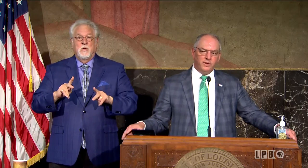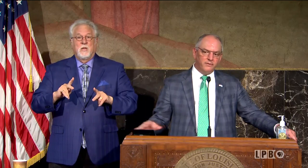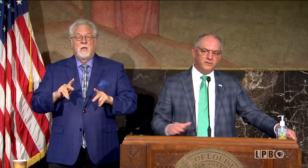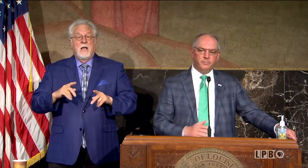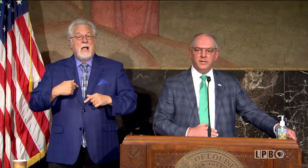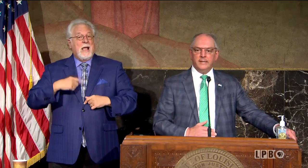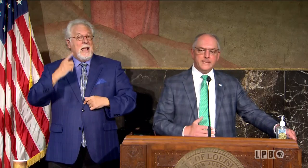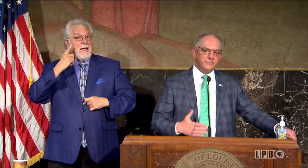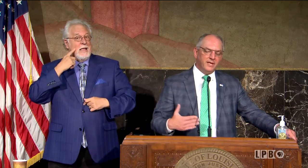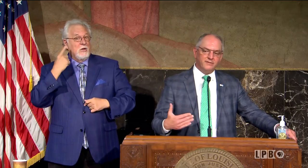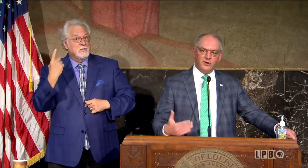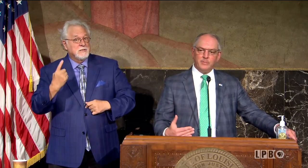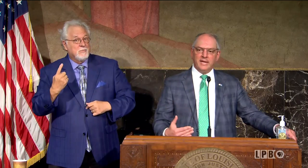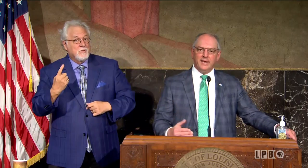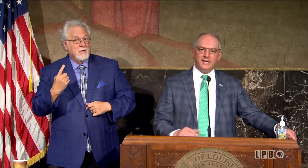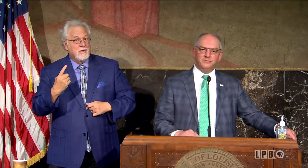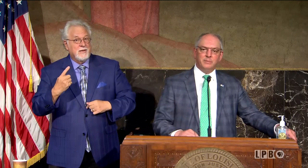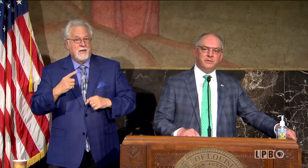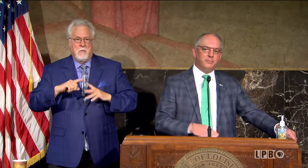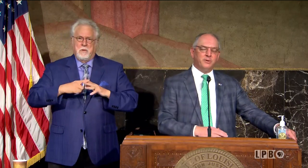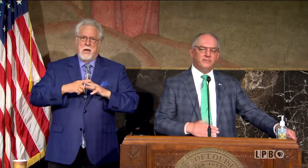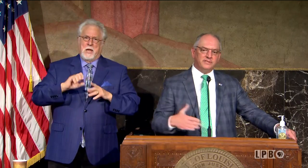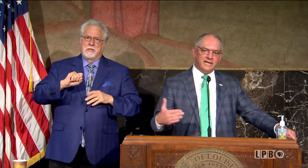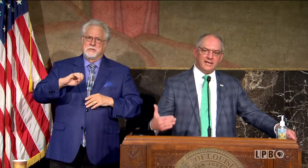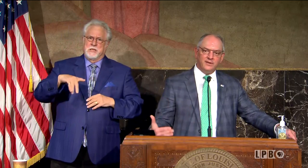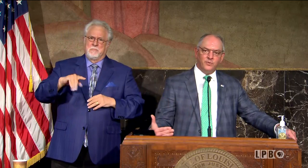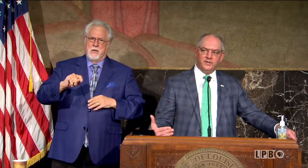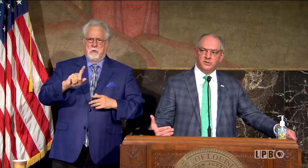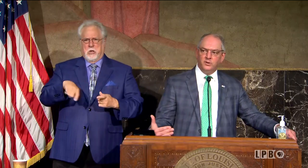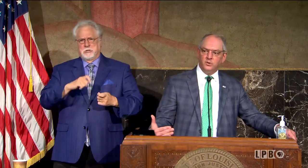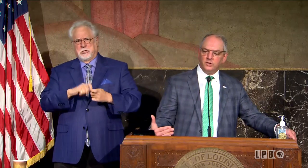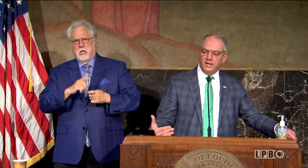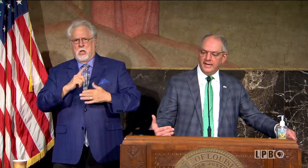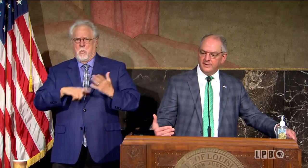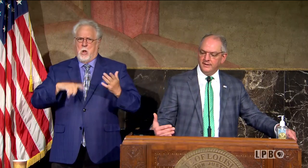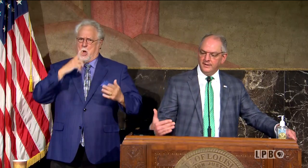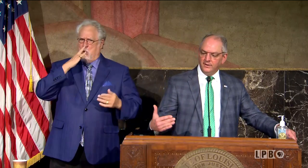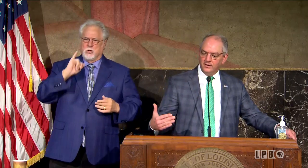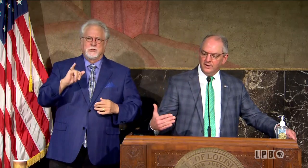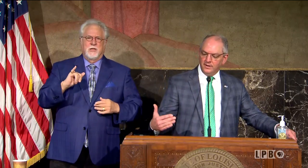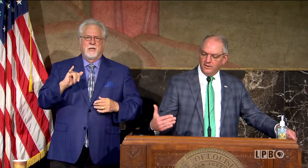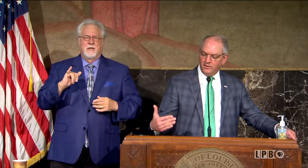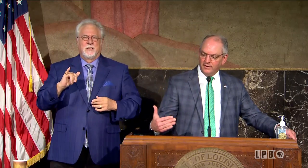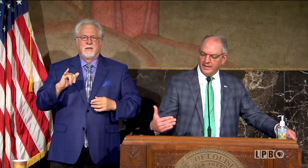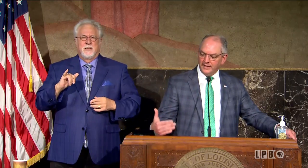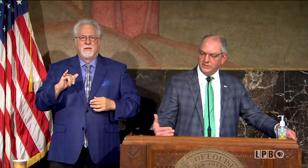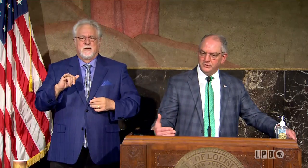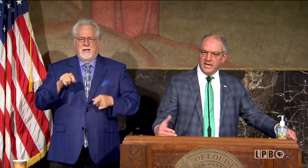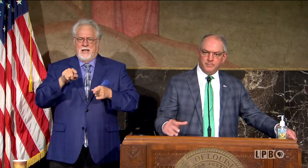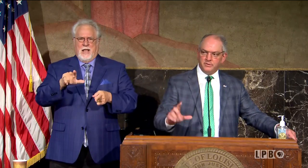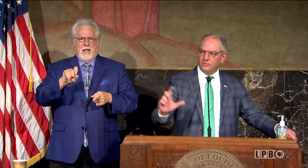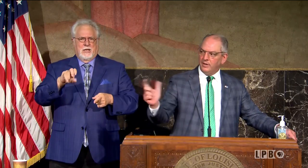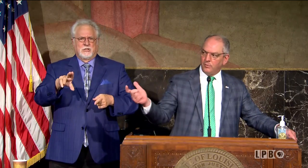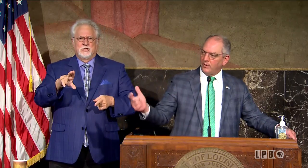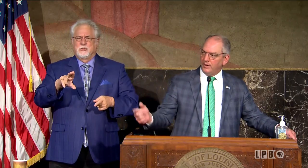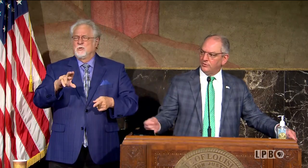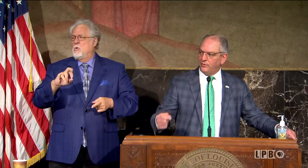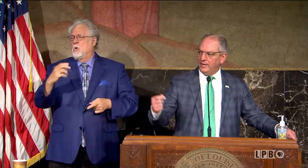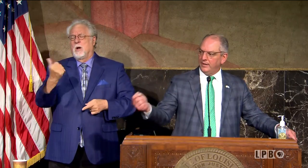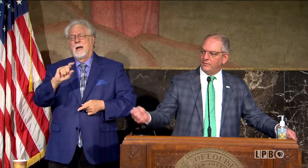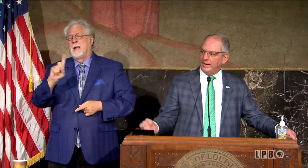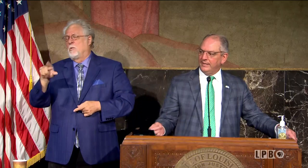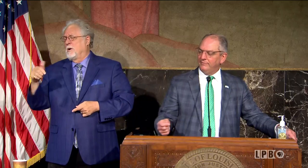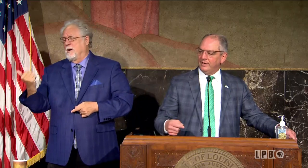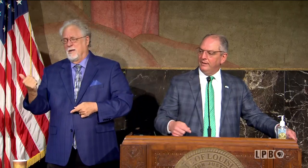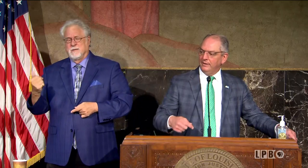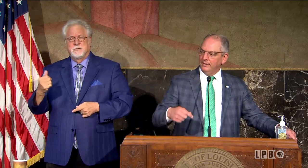if you hear something at the very beginning of September of exactly what it's going to look like on LSU's campus or anywhere else for